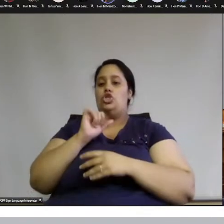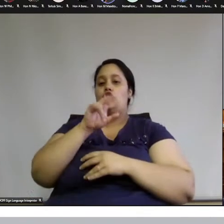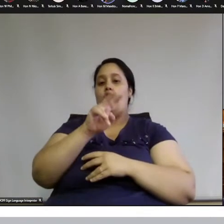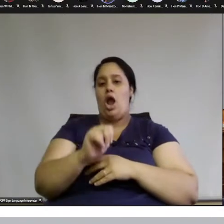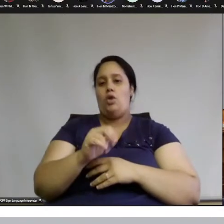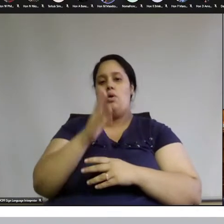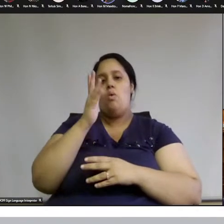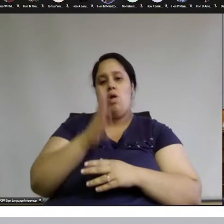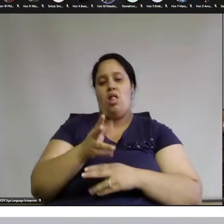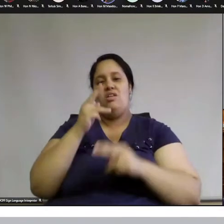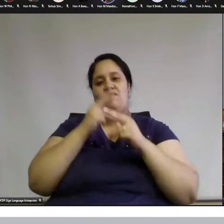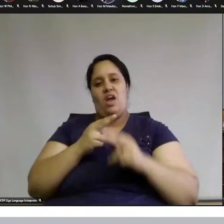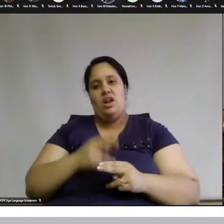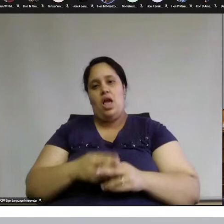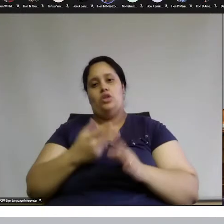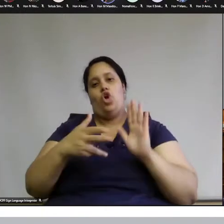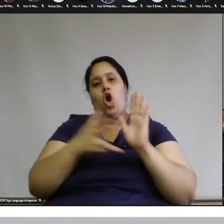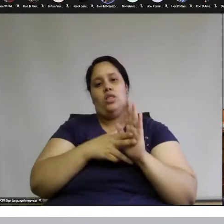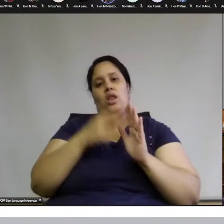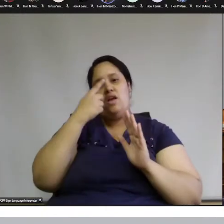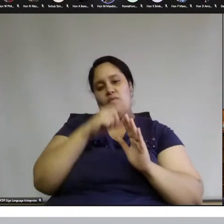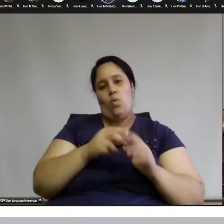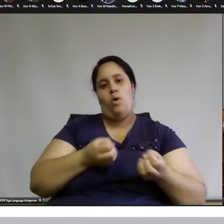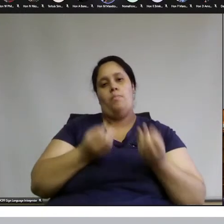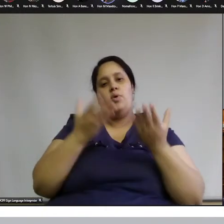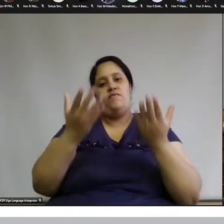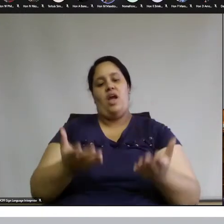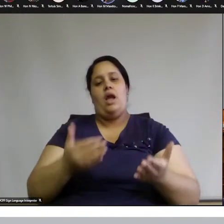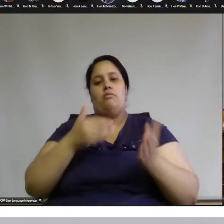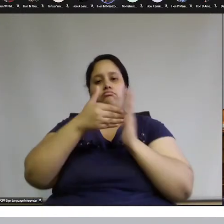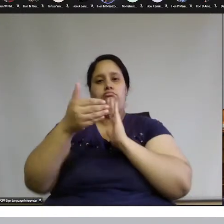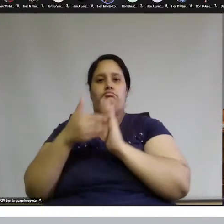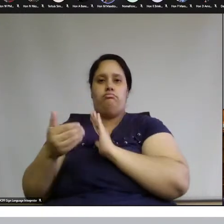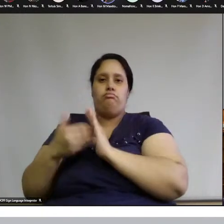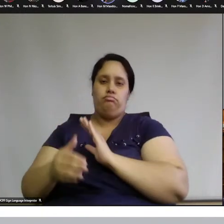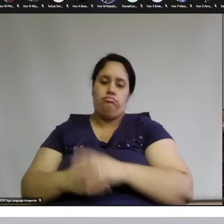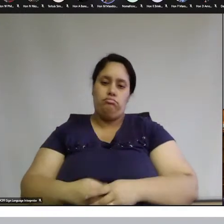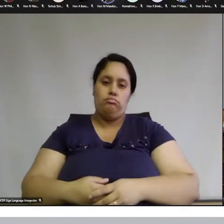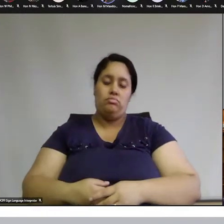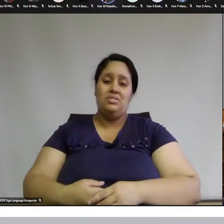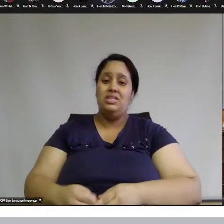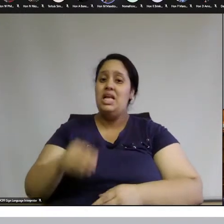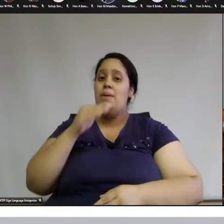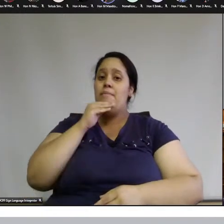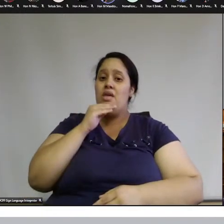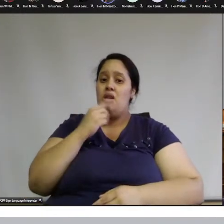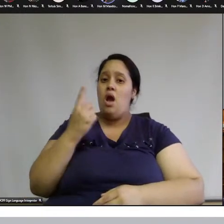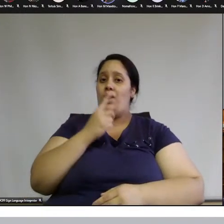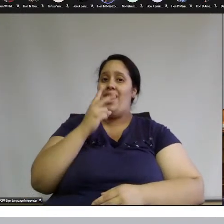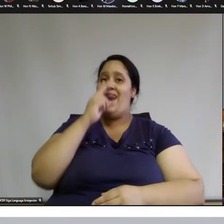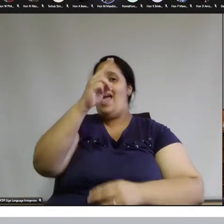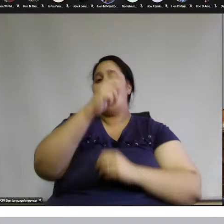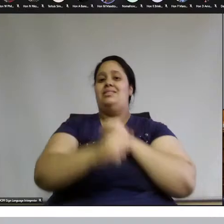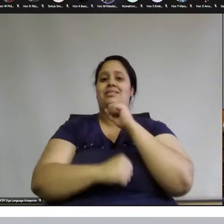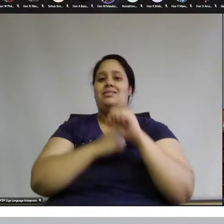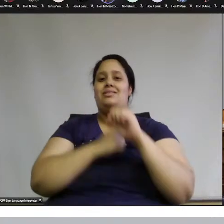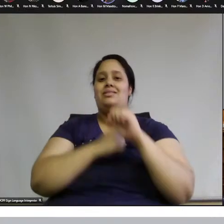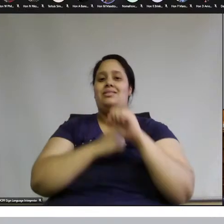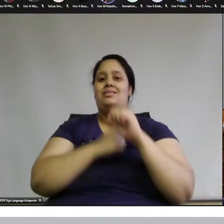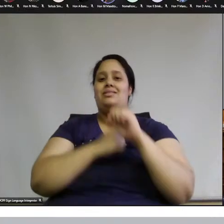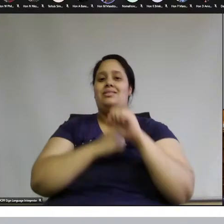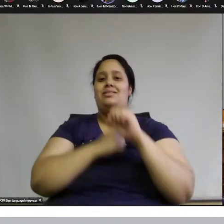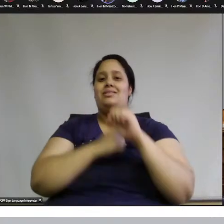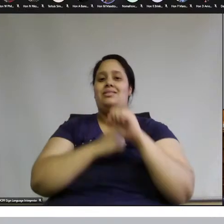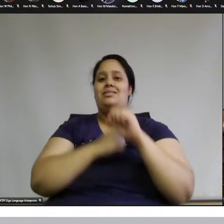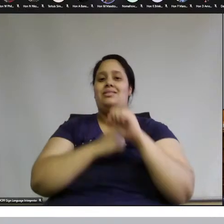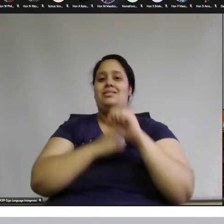they finalize a contract for the issuing of evictions. Which means that only next year, after the contract has been